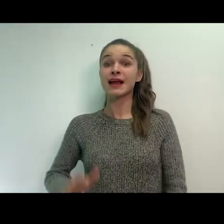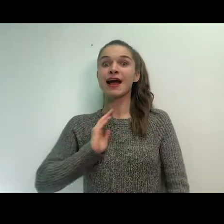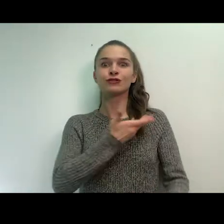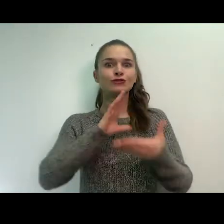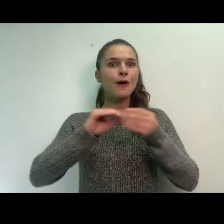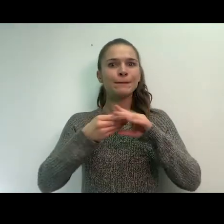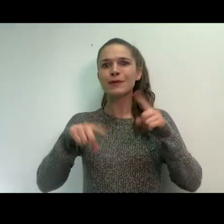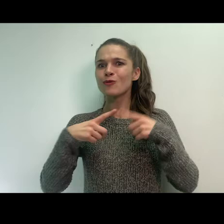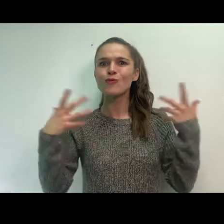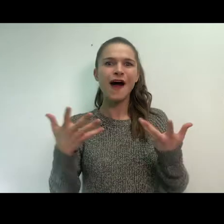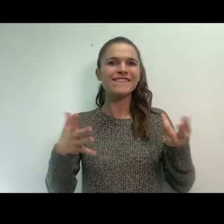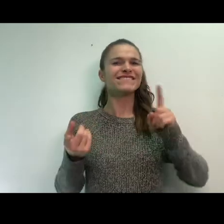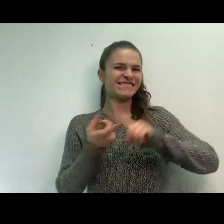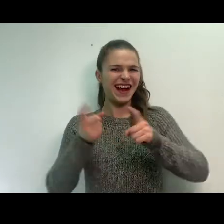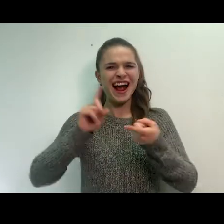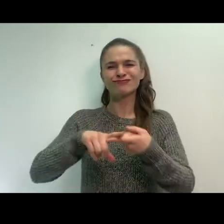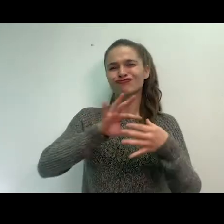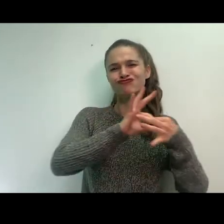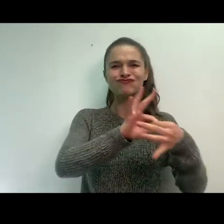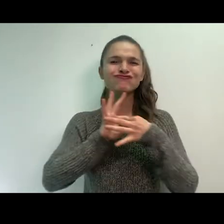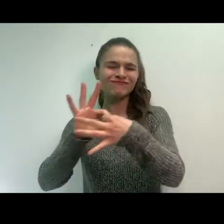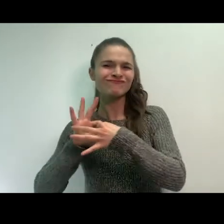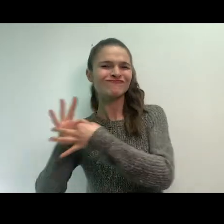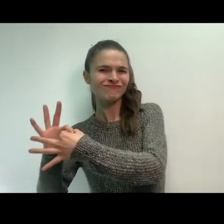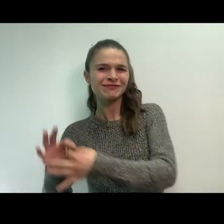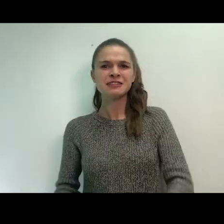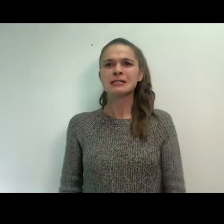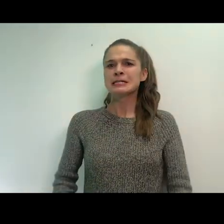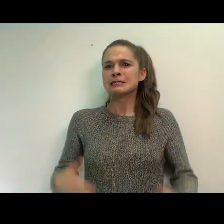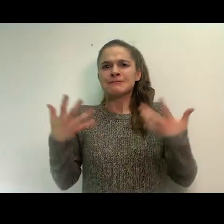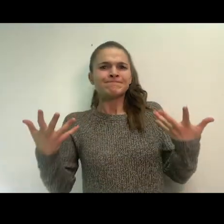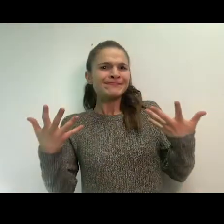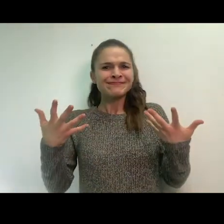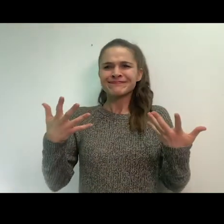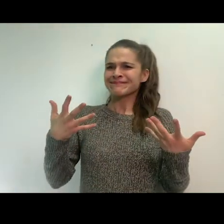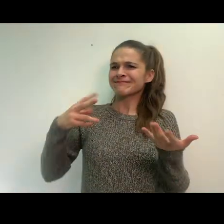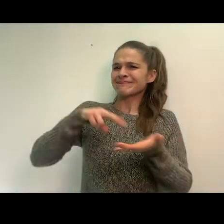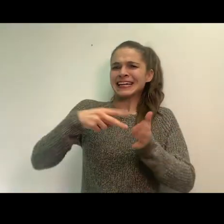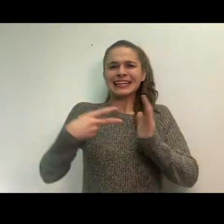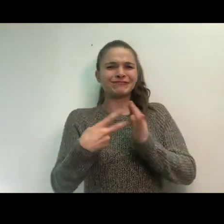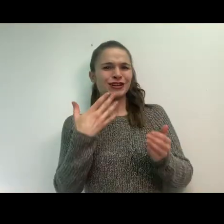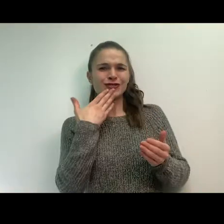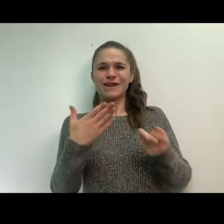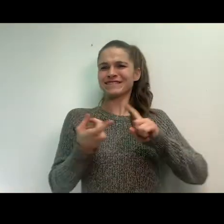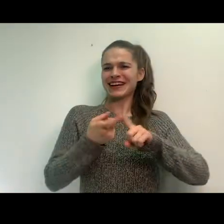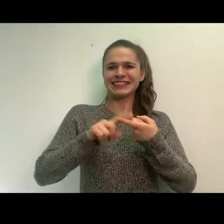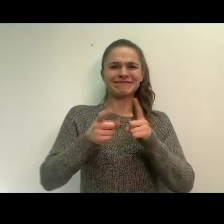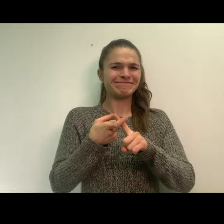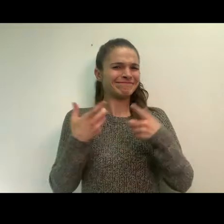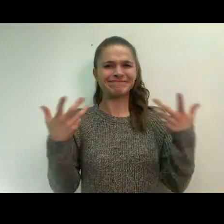friends and friendship, and maybe what it means to be a good friend. What do you